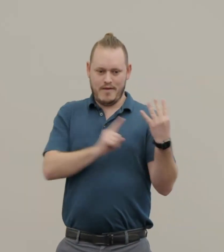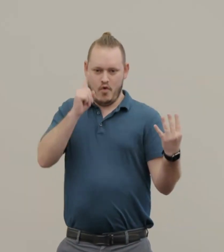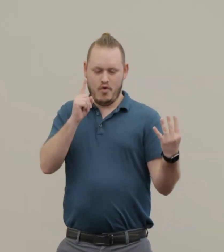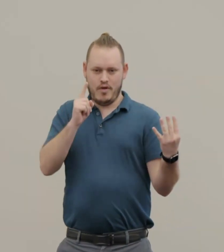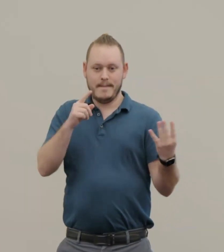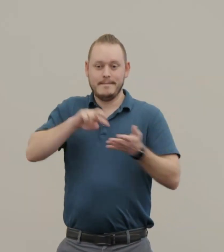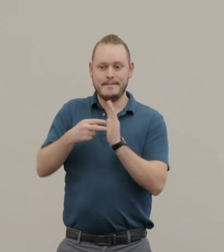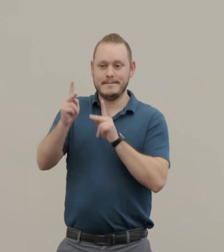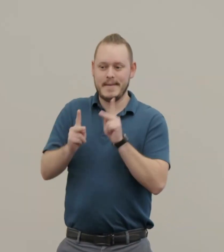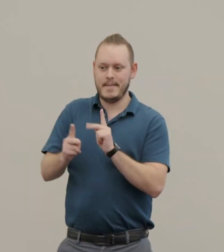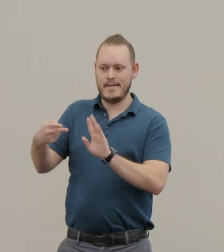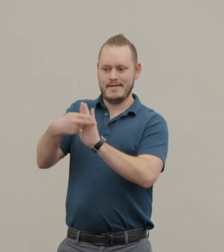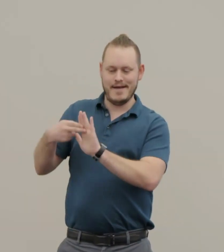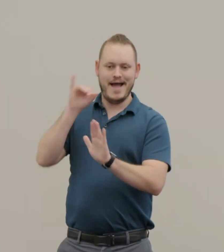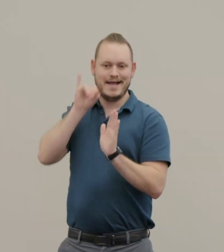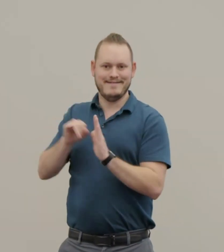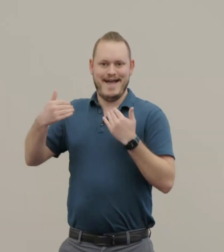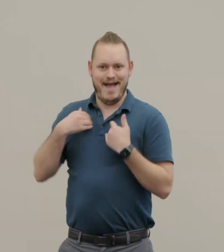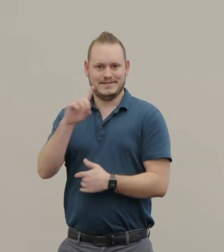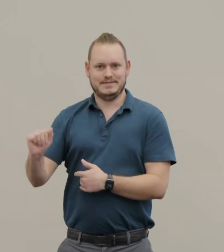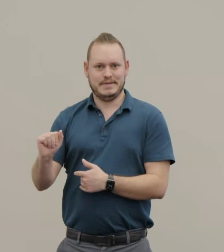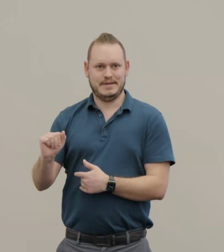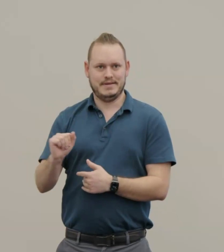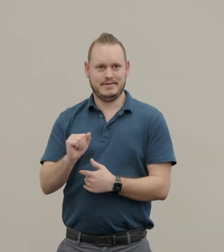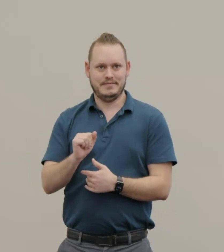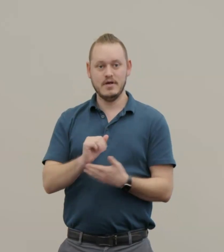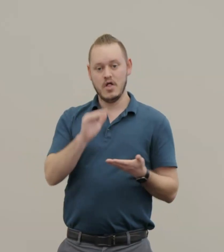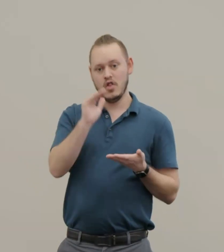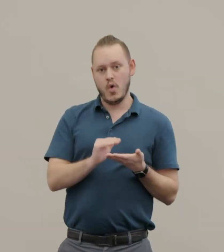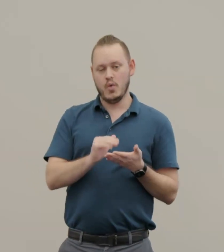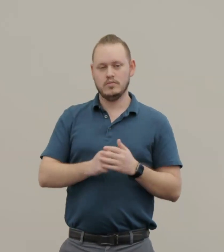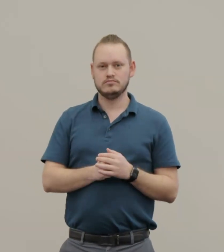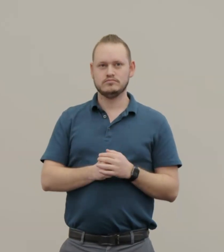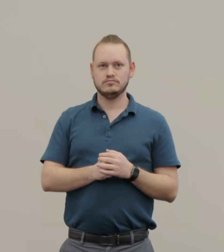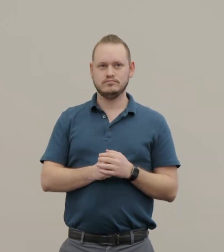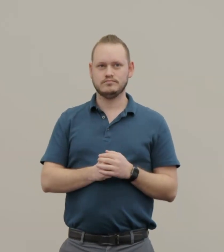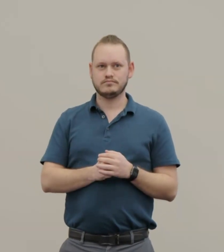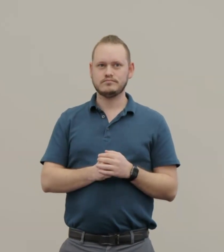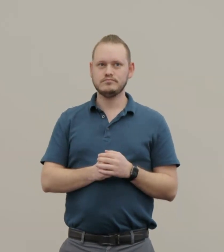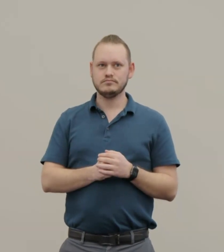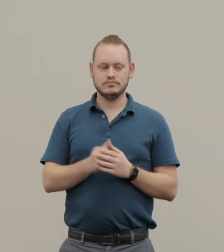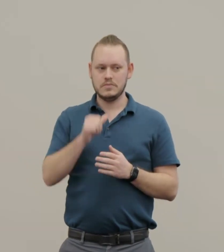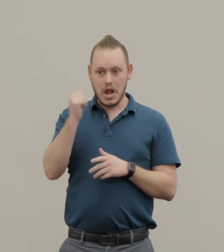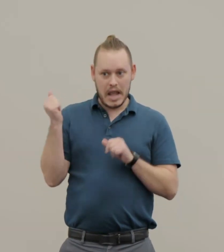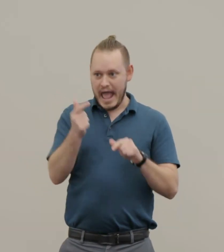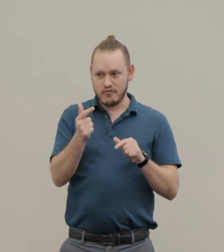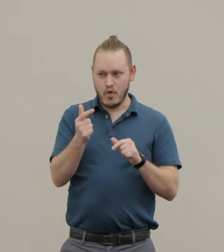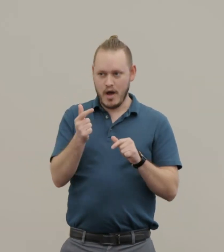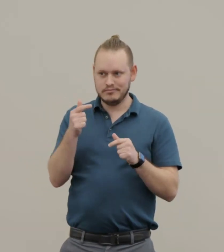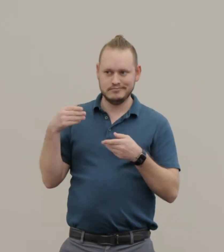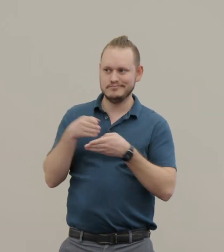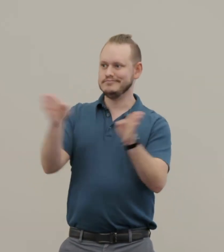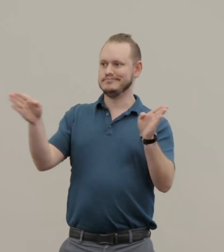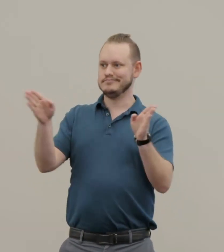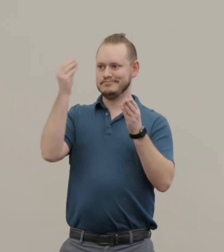who identify as having a disability. So that number is low, because not everybody identifies publicly as